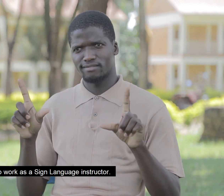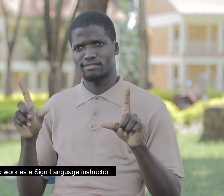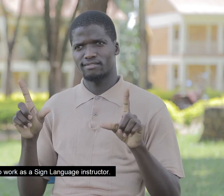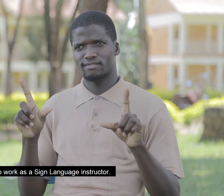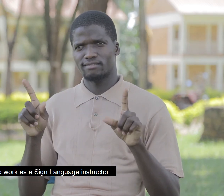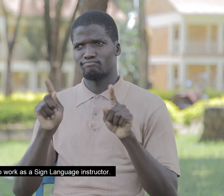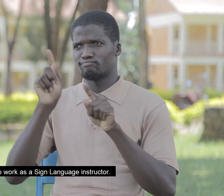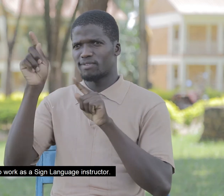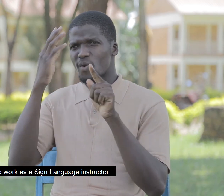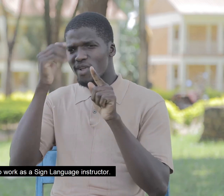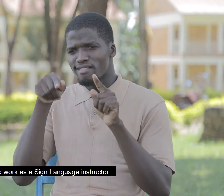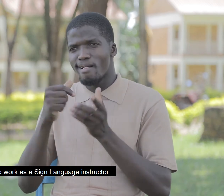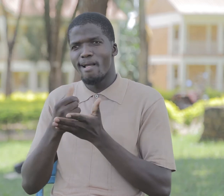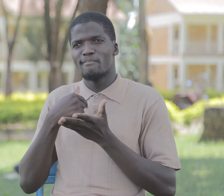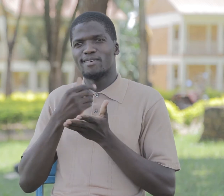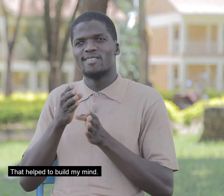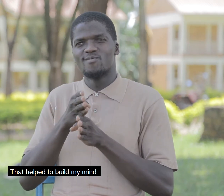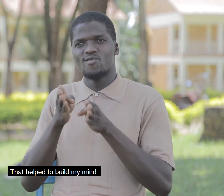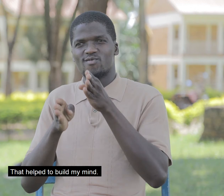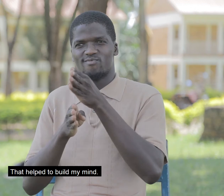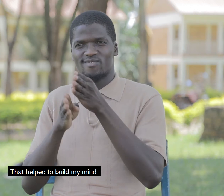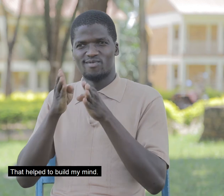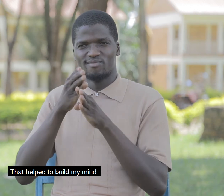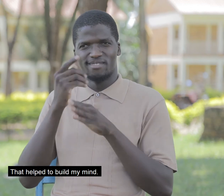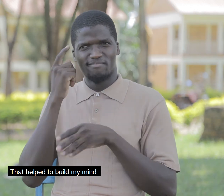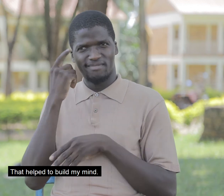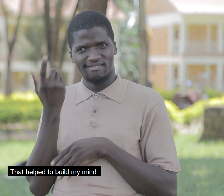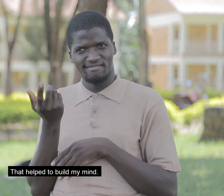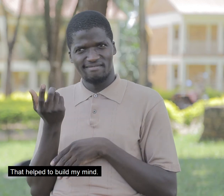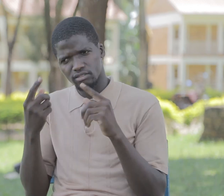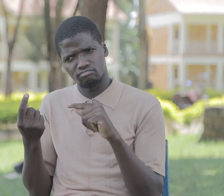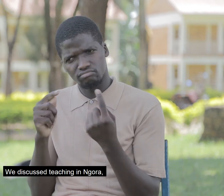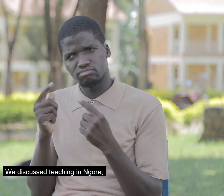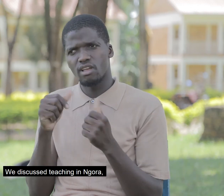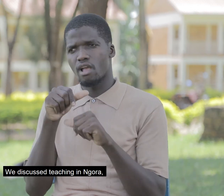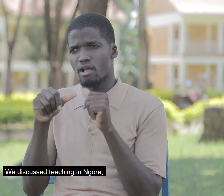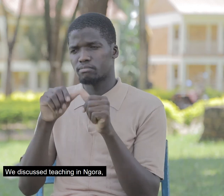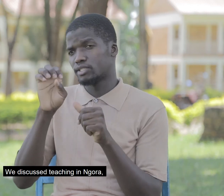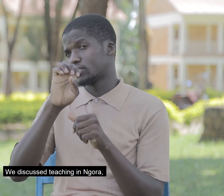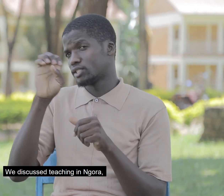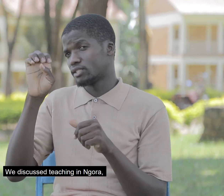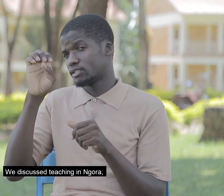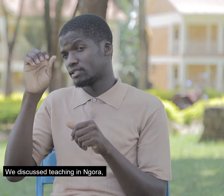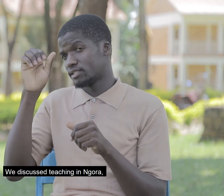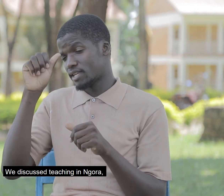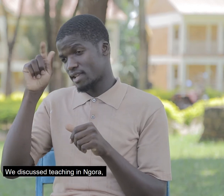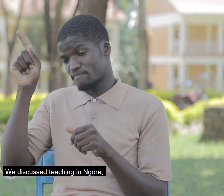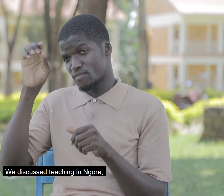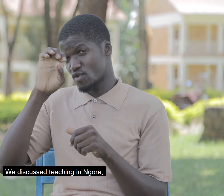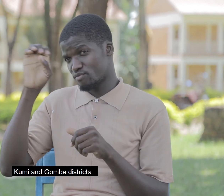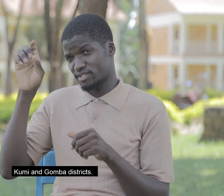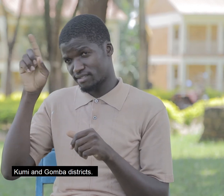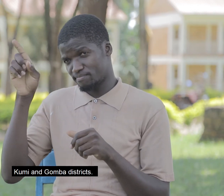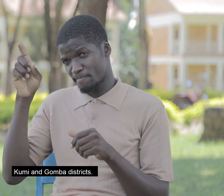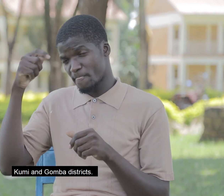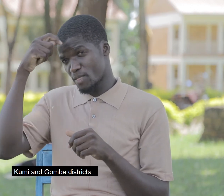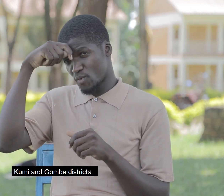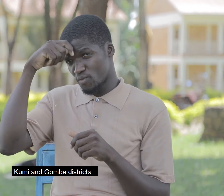language instructor. That helped to build my mind. We discussed teaching in Ngora,